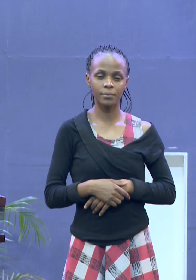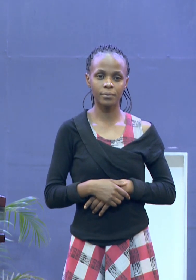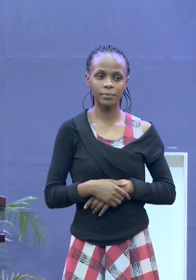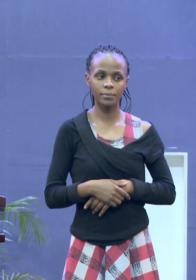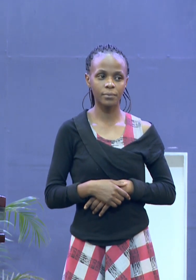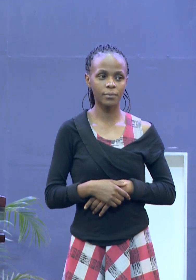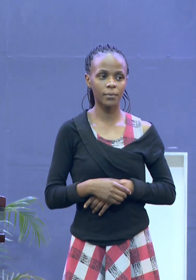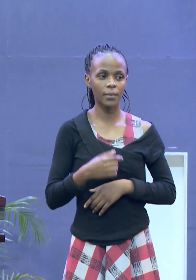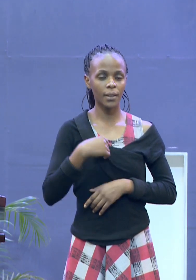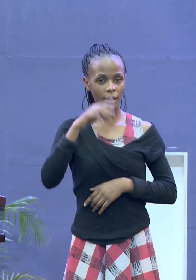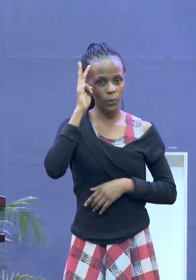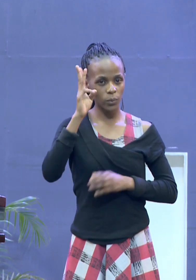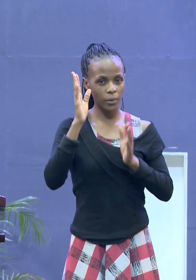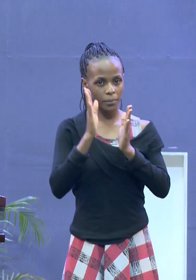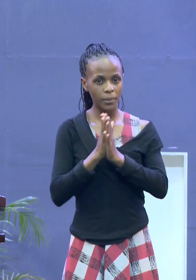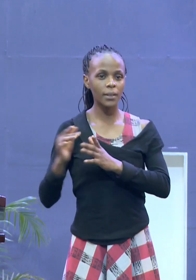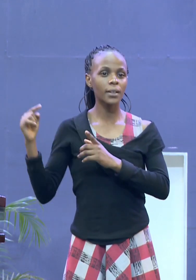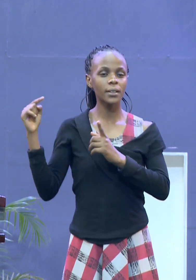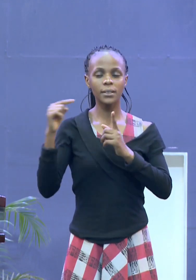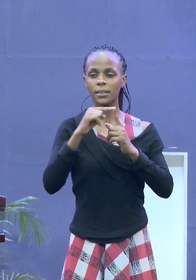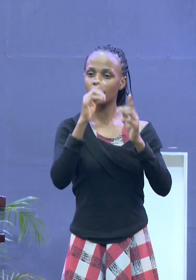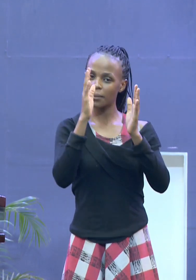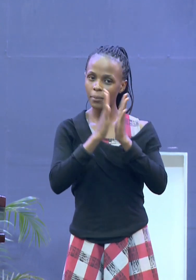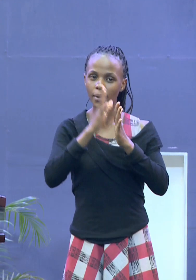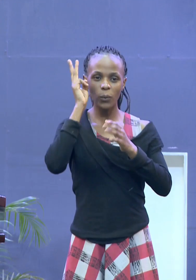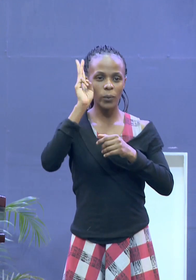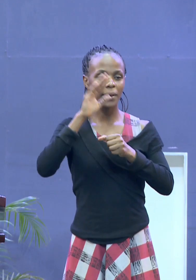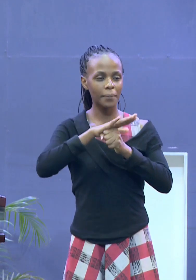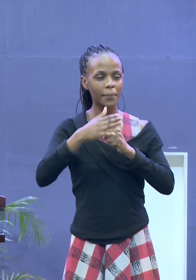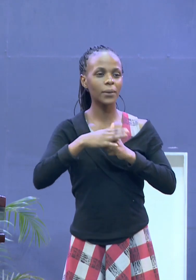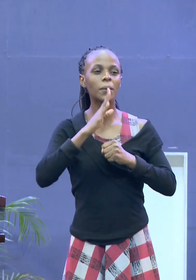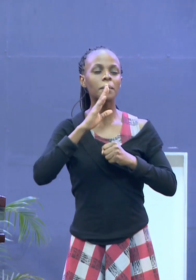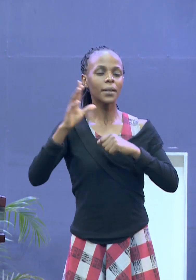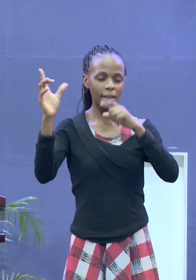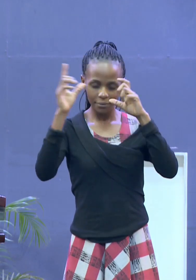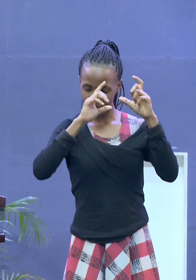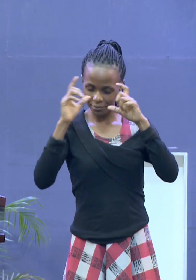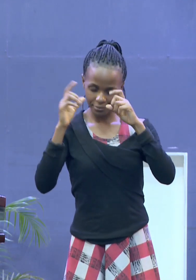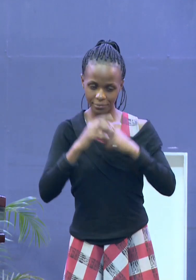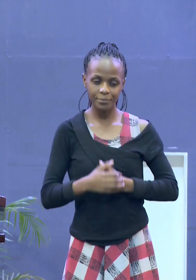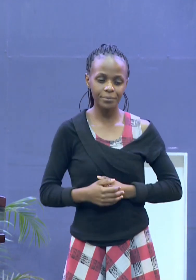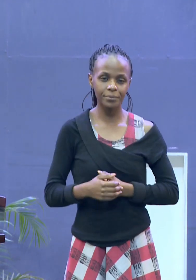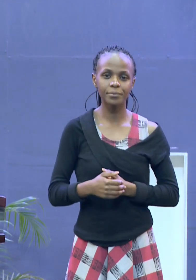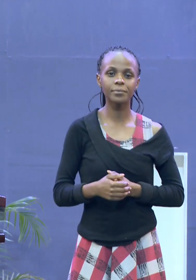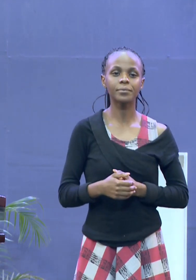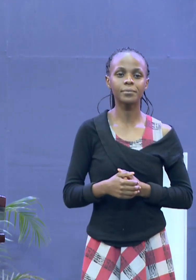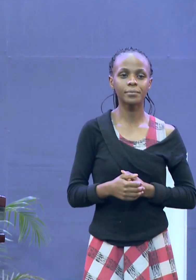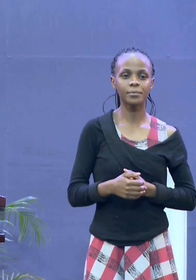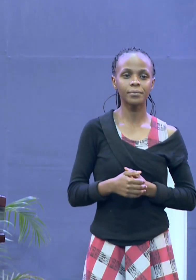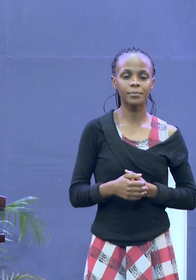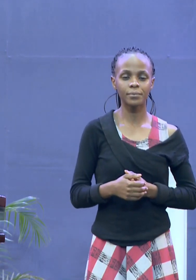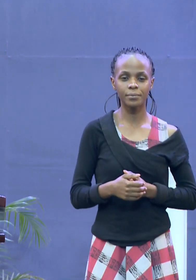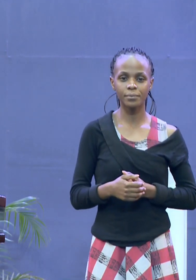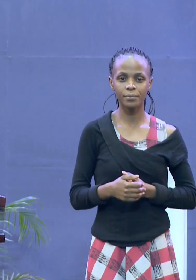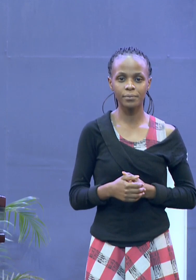I pray though you are watching until the prayer will awaken you. Nja kusaba nga nsubira nti mulaba pake sala wena